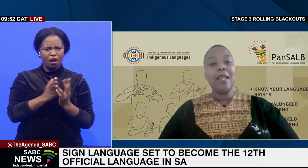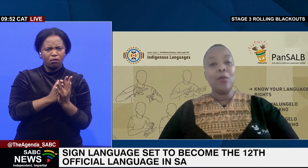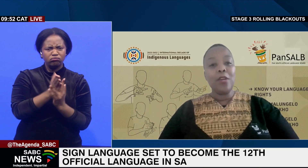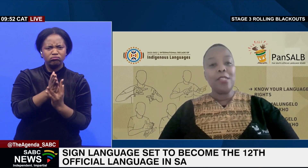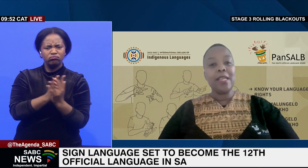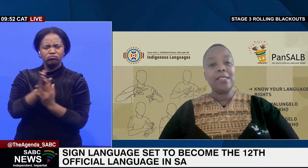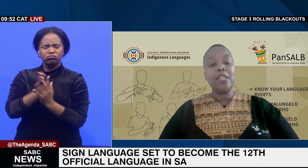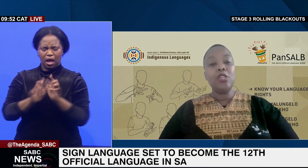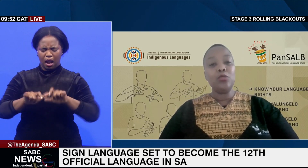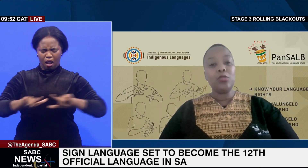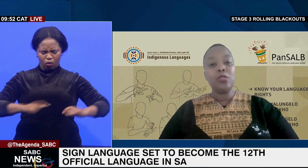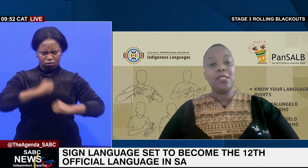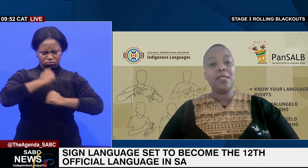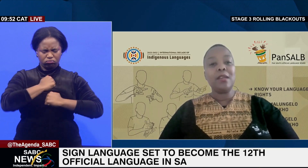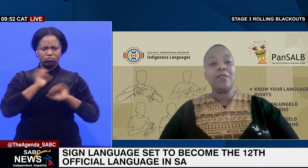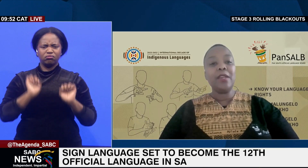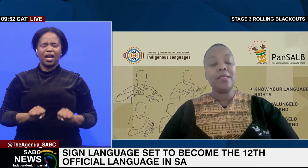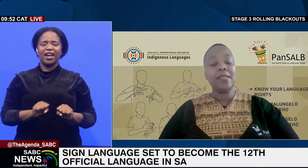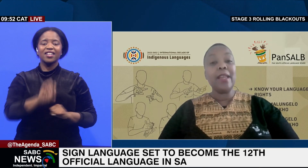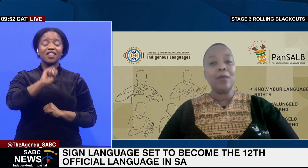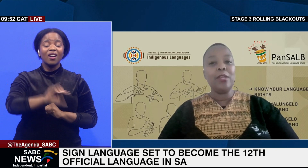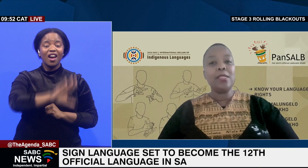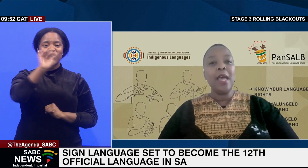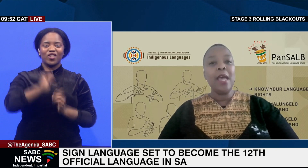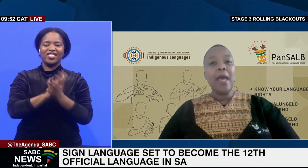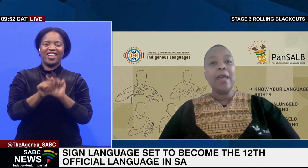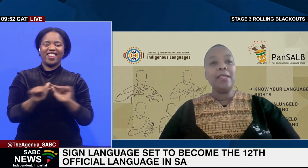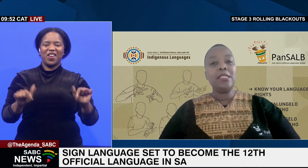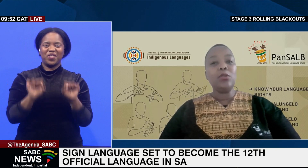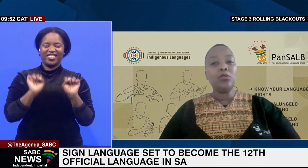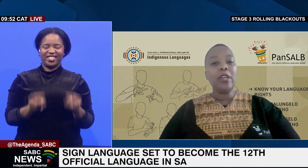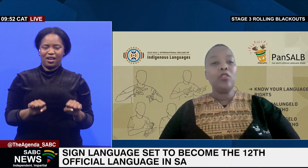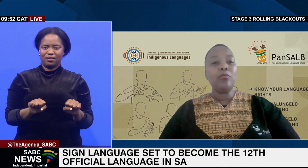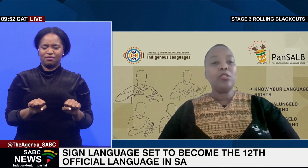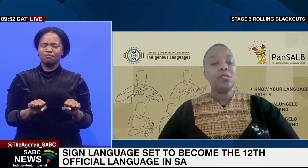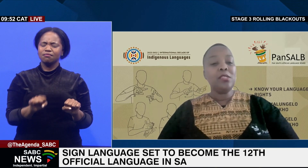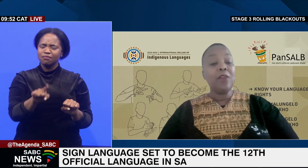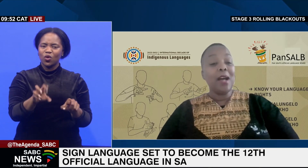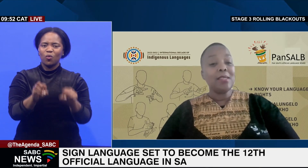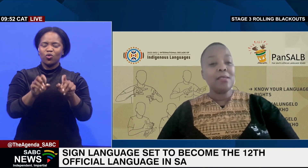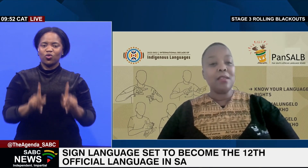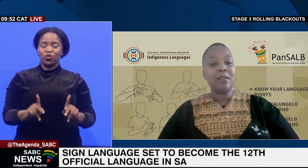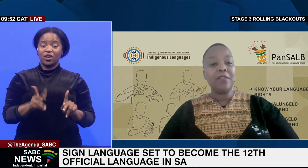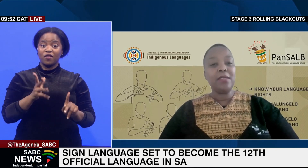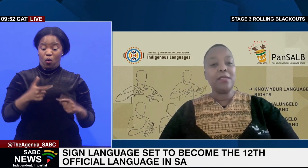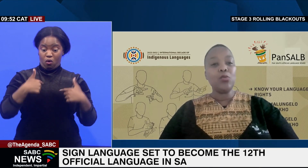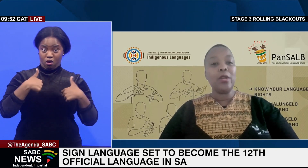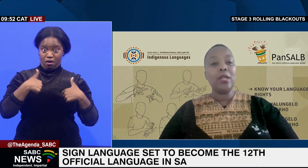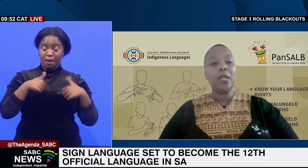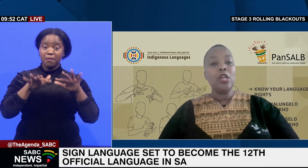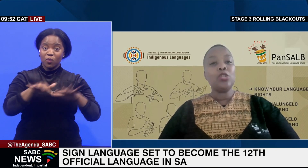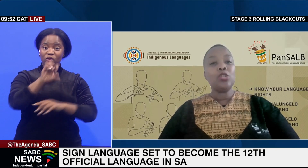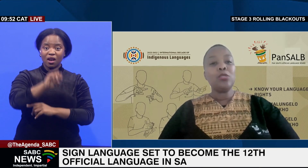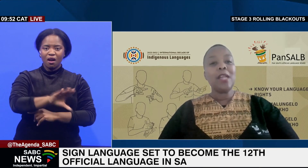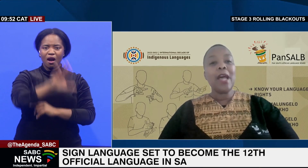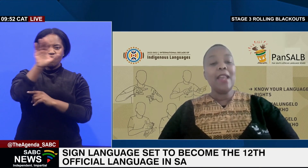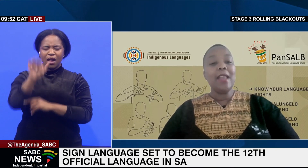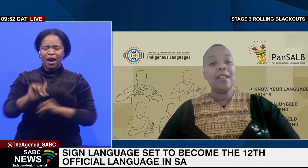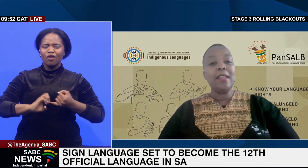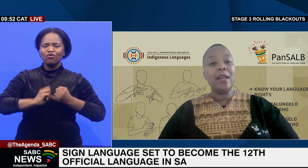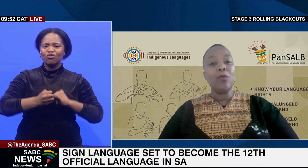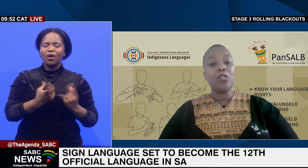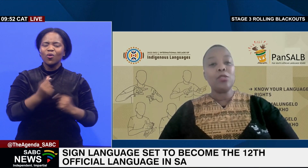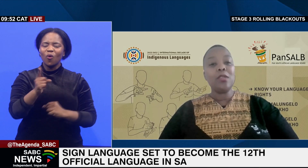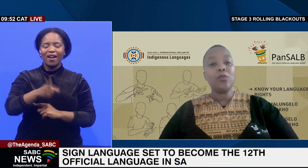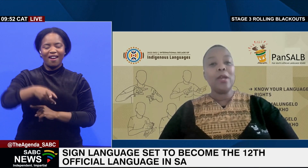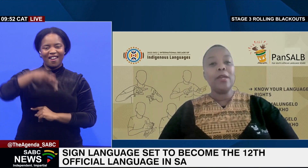the language that they use, which is the South African Sign Language. And it is also an opportunity for us as South Africans as well to try and learn